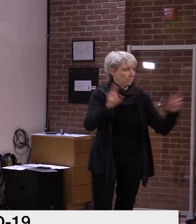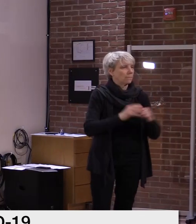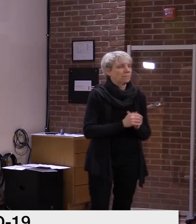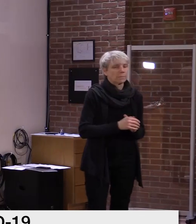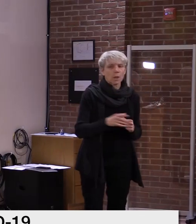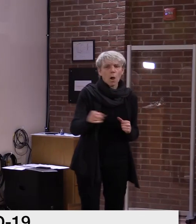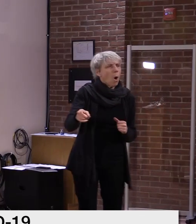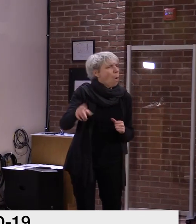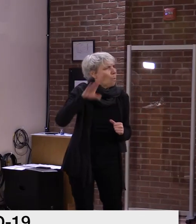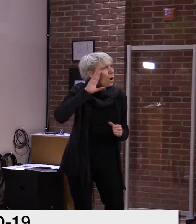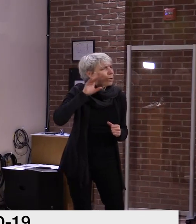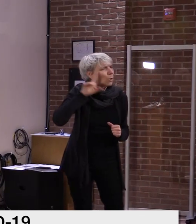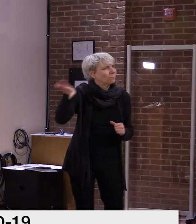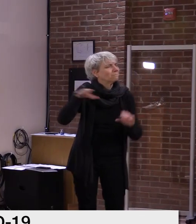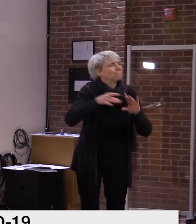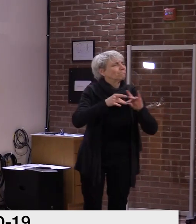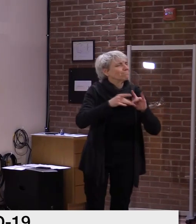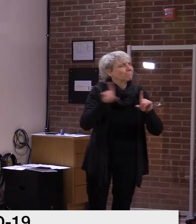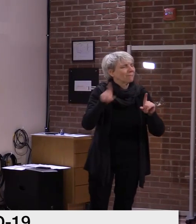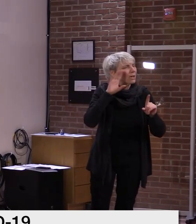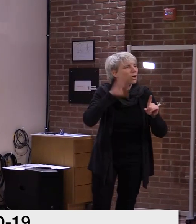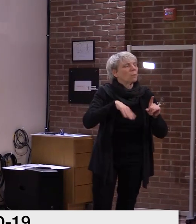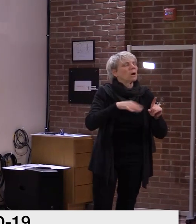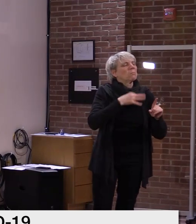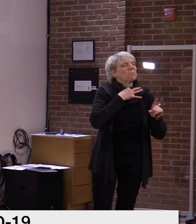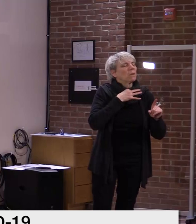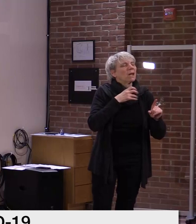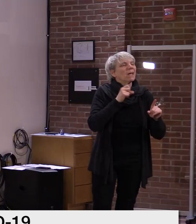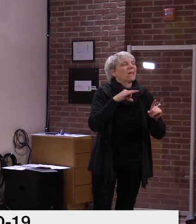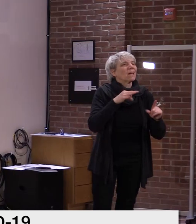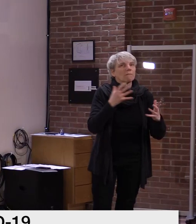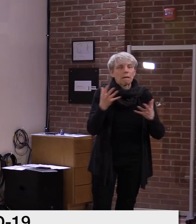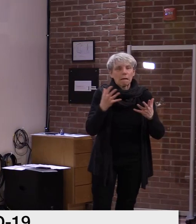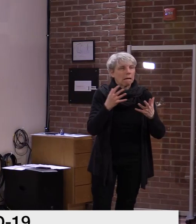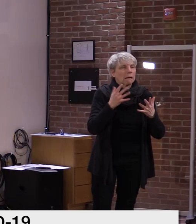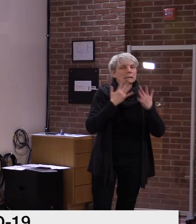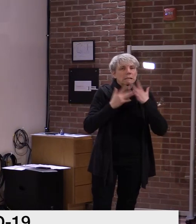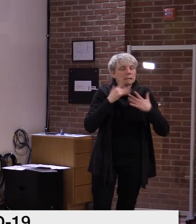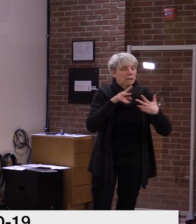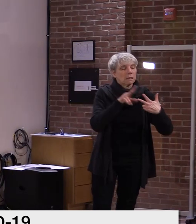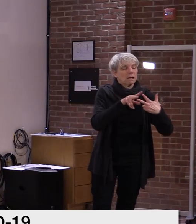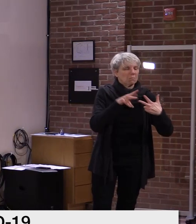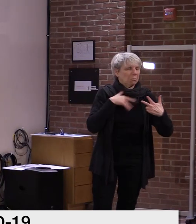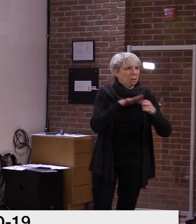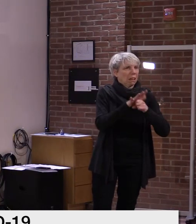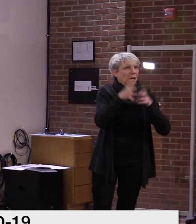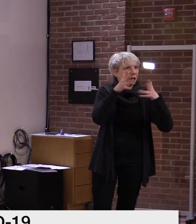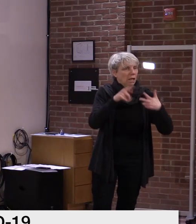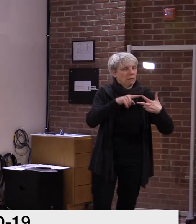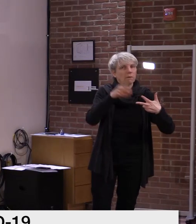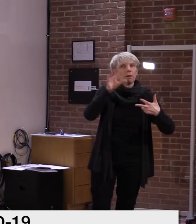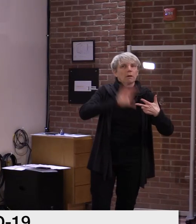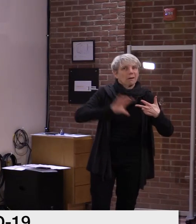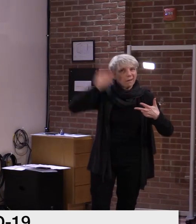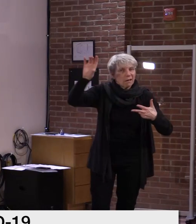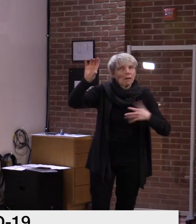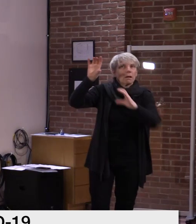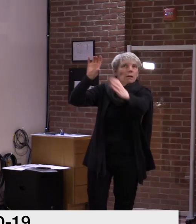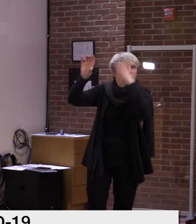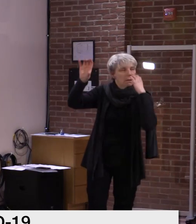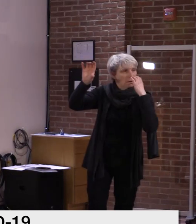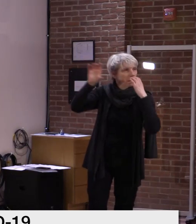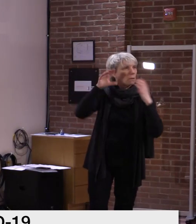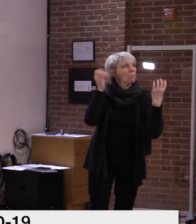Right, I did hear that. My question was more on the lines of, could Vermont trade for certain types of vaccines? So is there a case to be made that